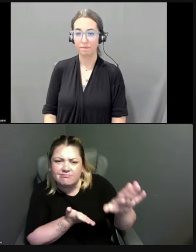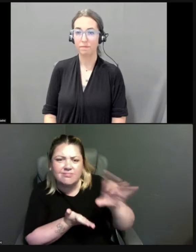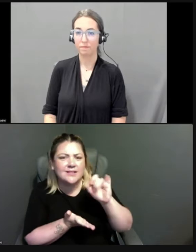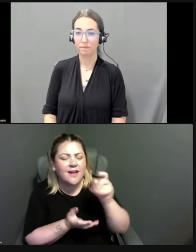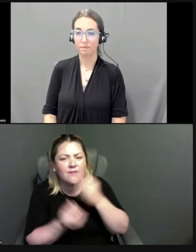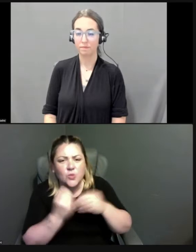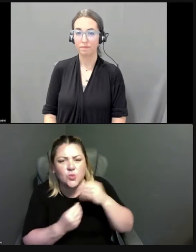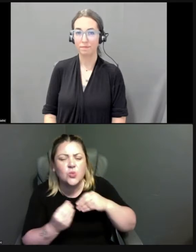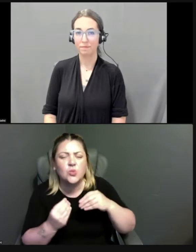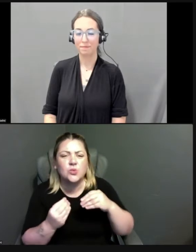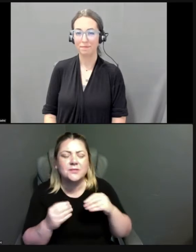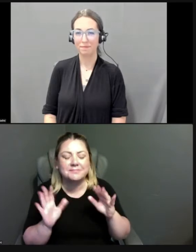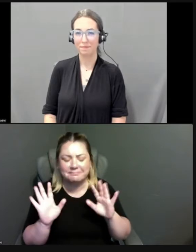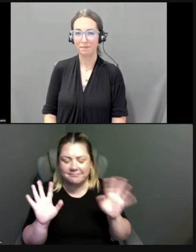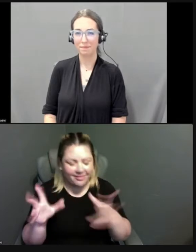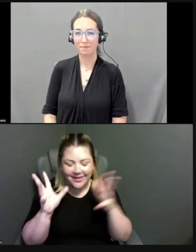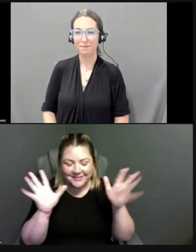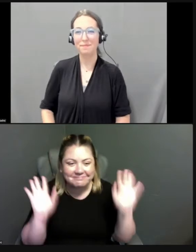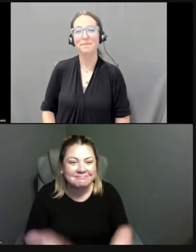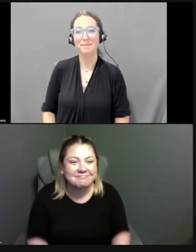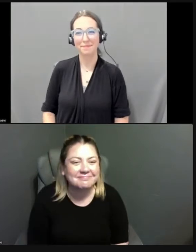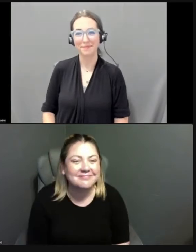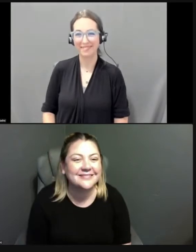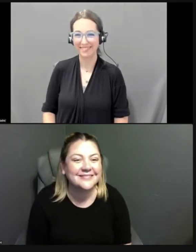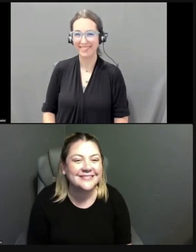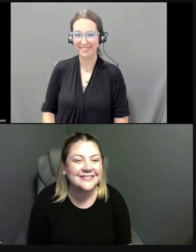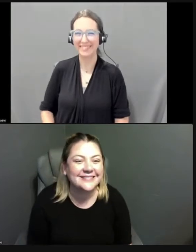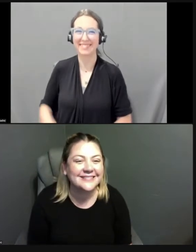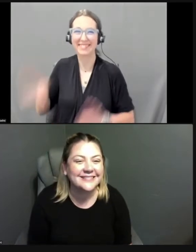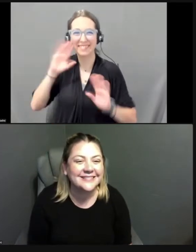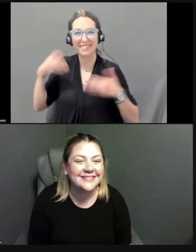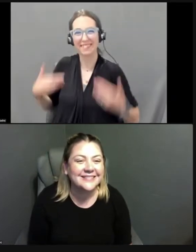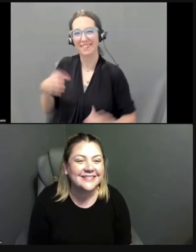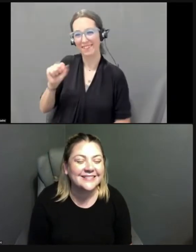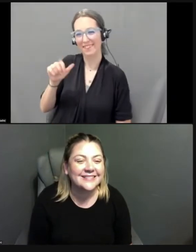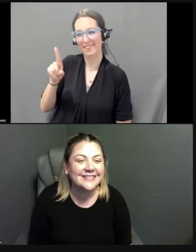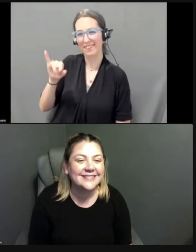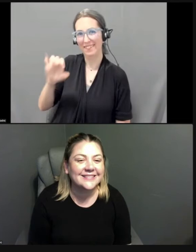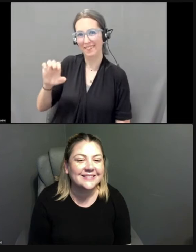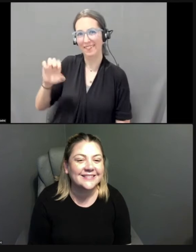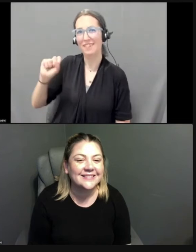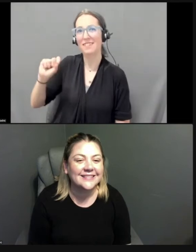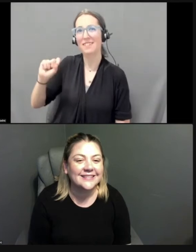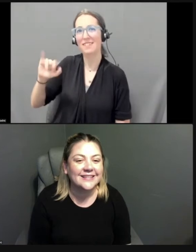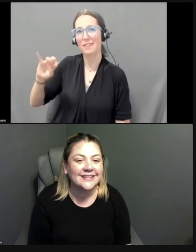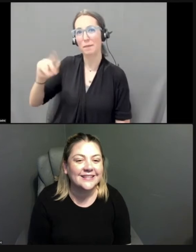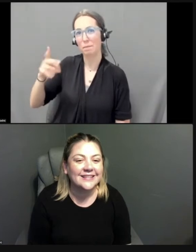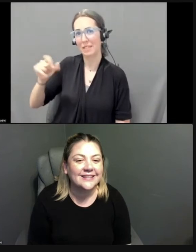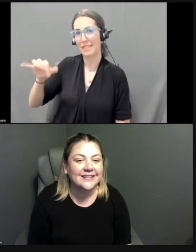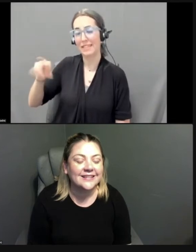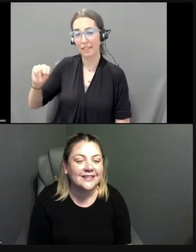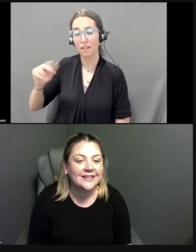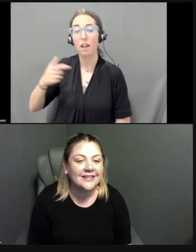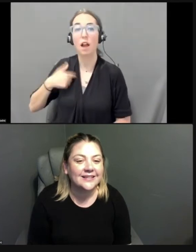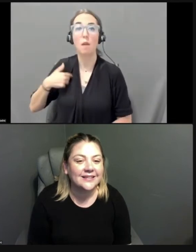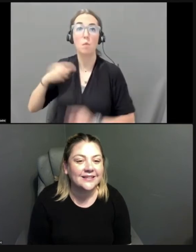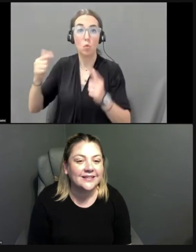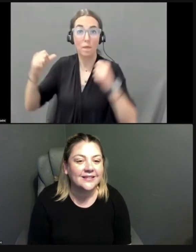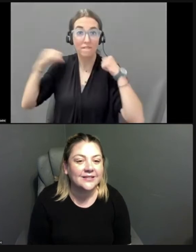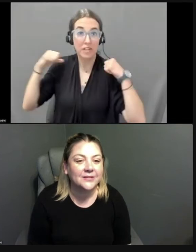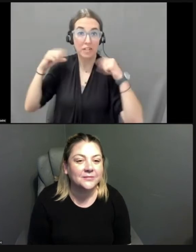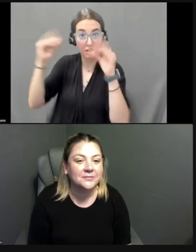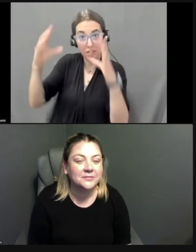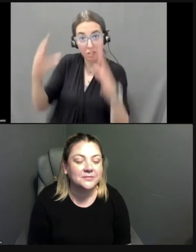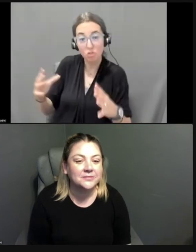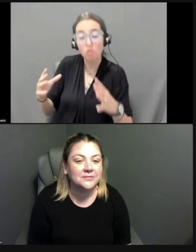And I'm Sadie Simpson. I'm a group fitness instructor and intuitive eating counselor, and I help other fitness professionals disengage from diet